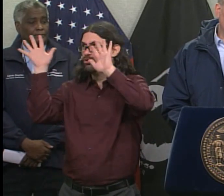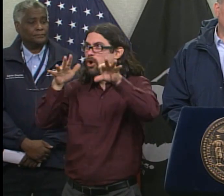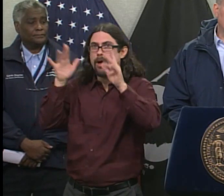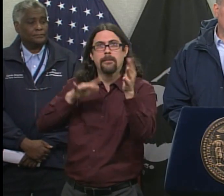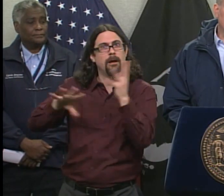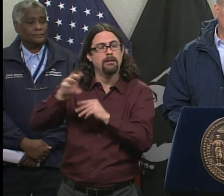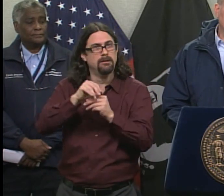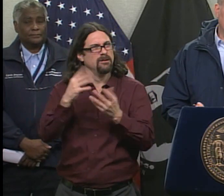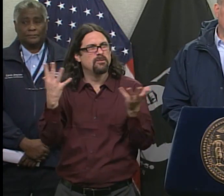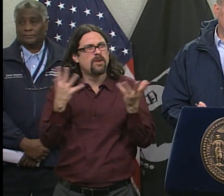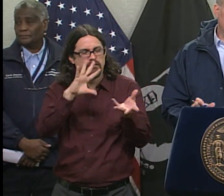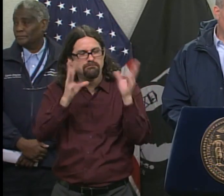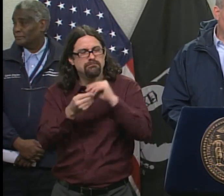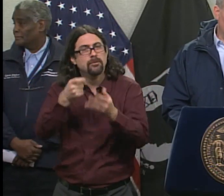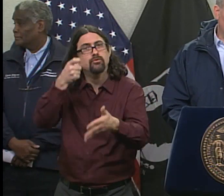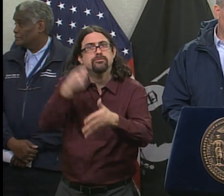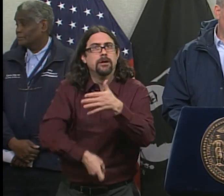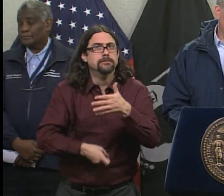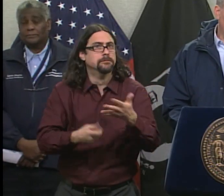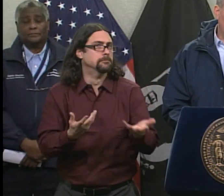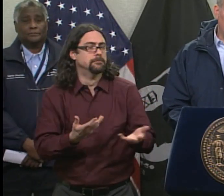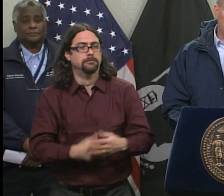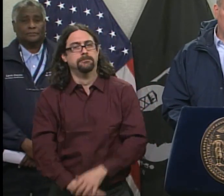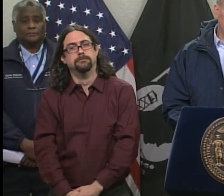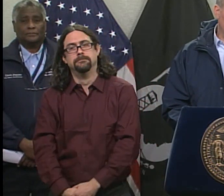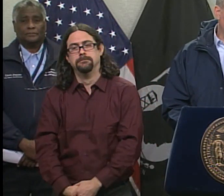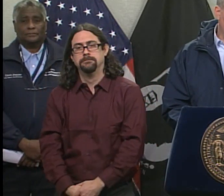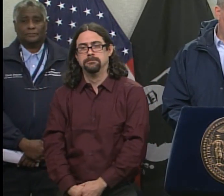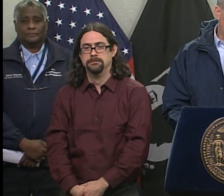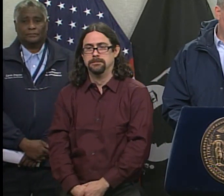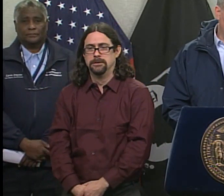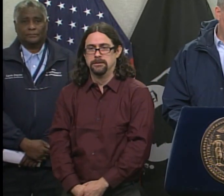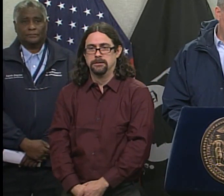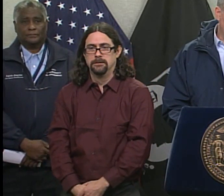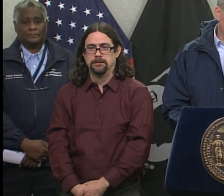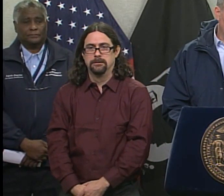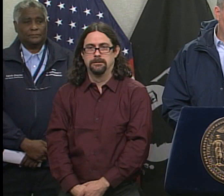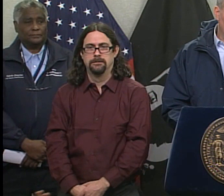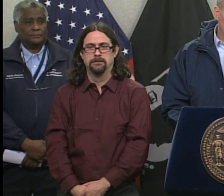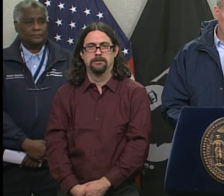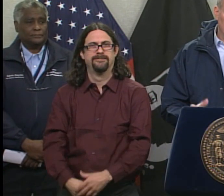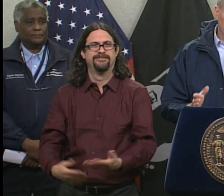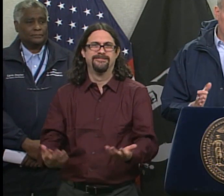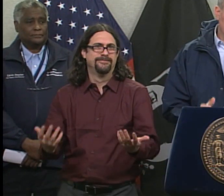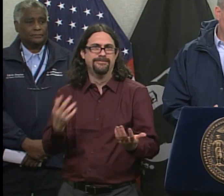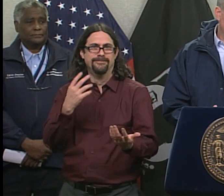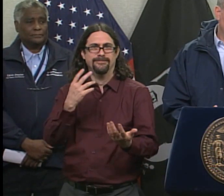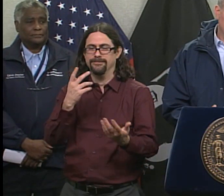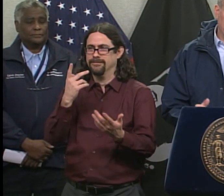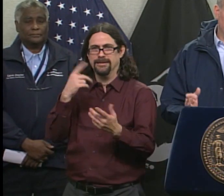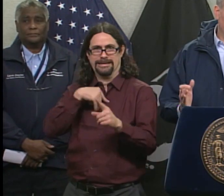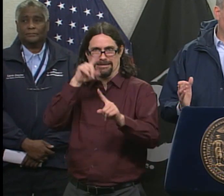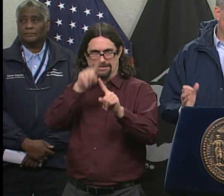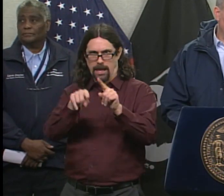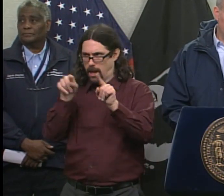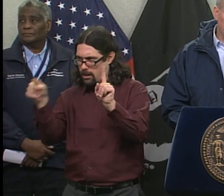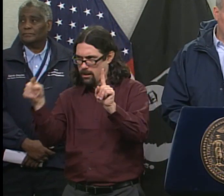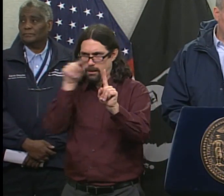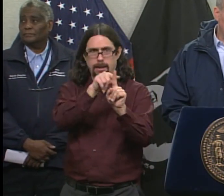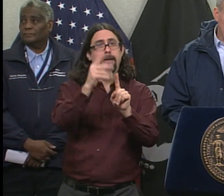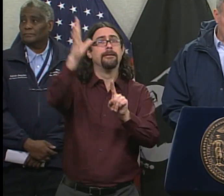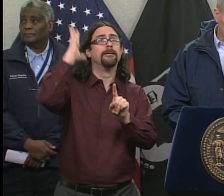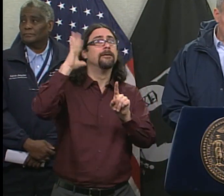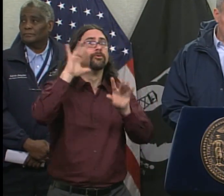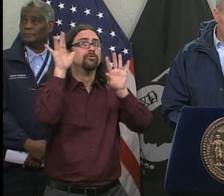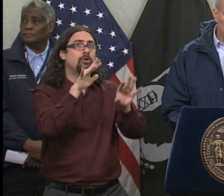have to recognize we're going to get these big storms in unpredictable ways in the future. This second biggest snowstorm in New York